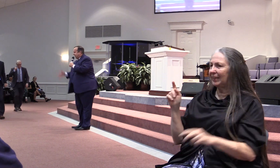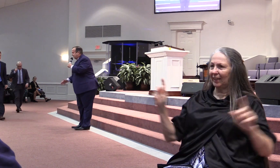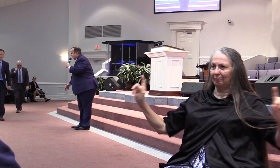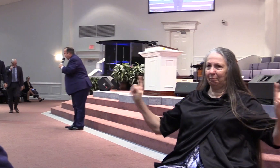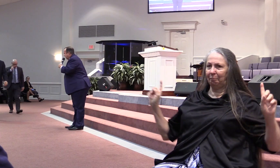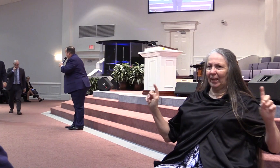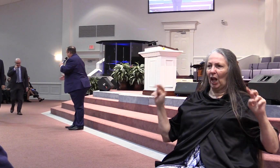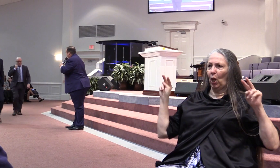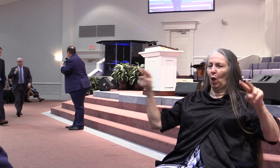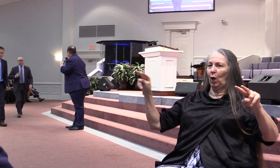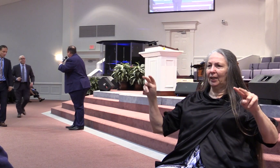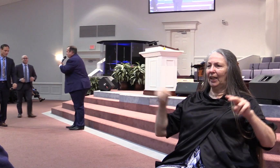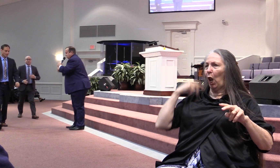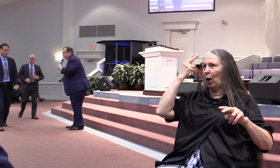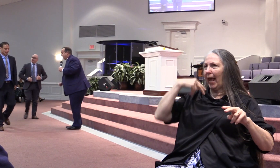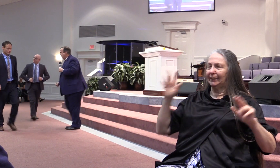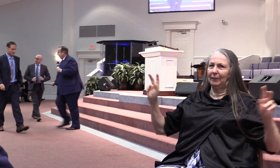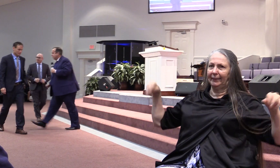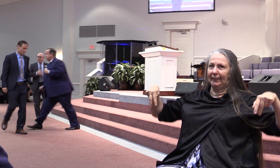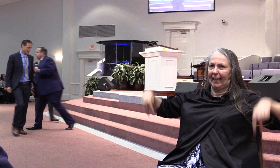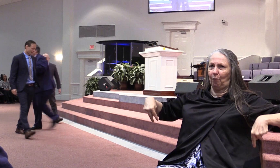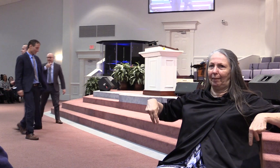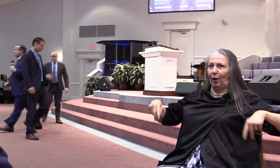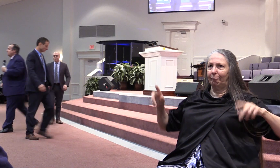and face the congregation and look handsome. Great job.